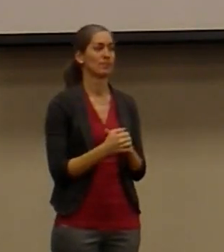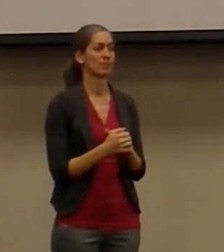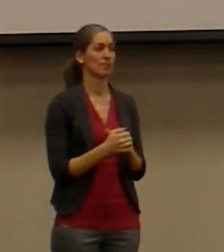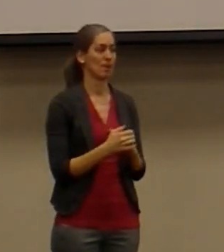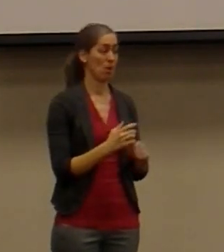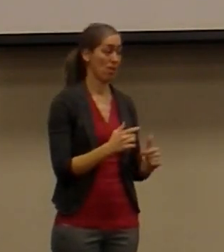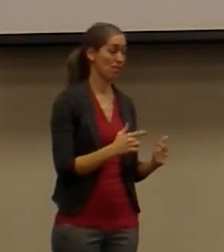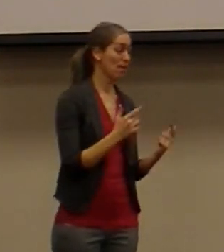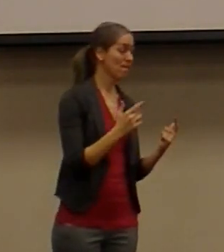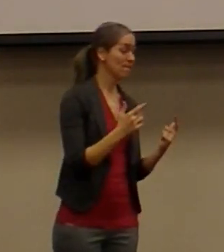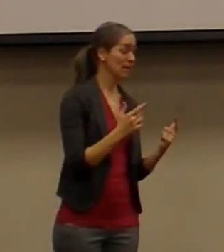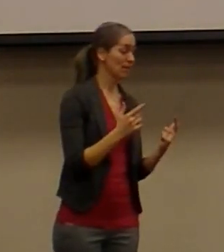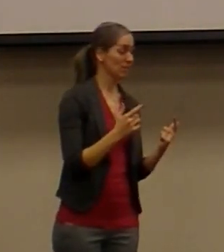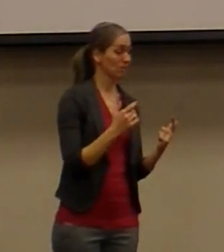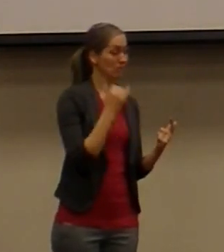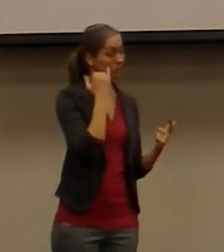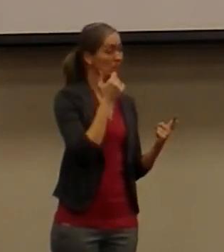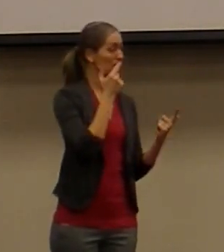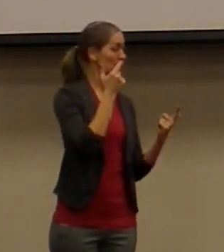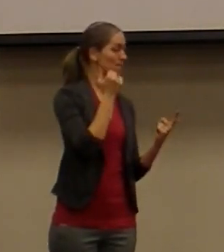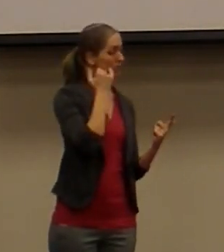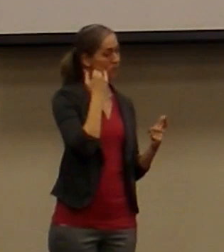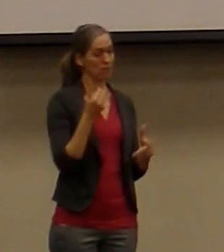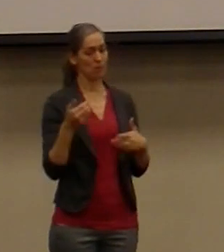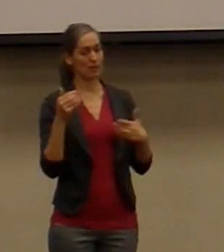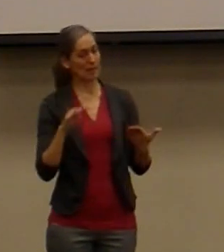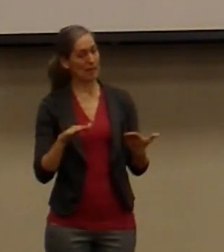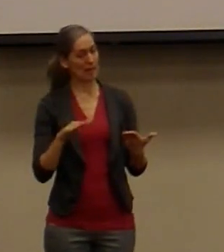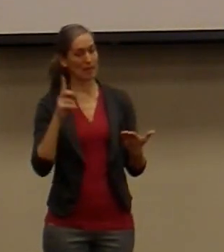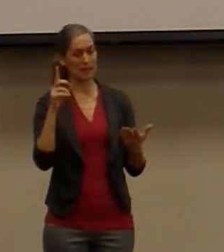Living or dying, he is with us.